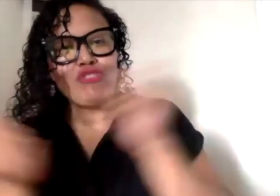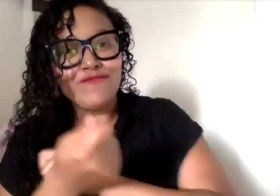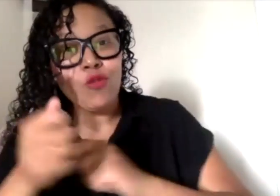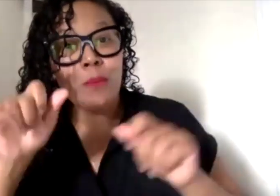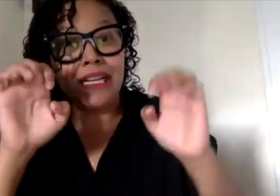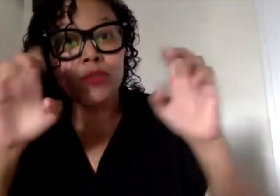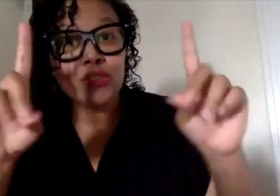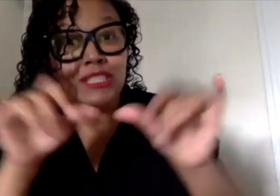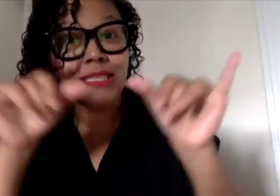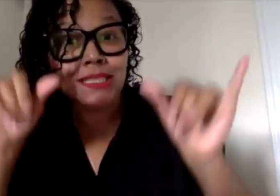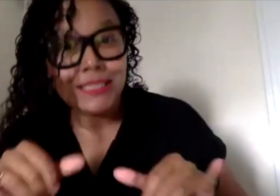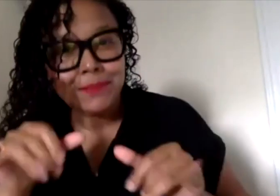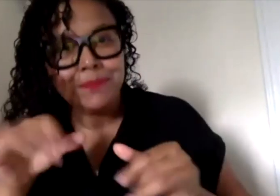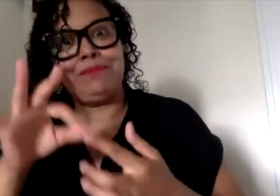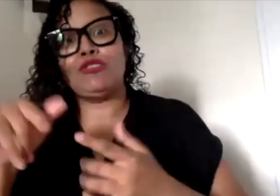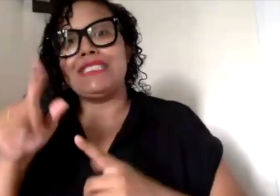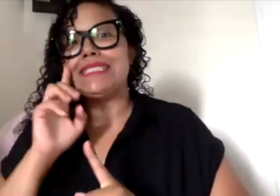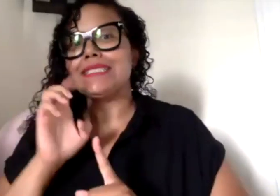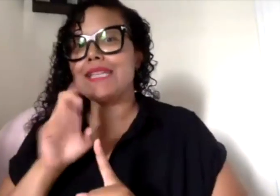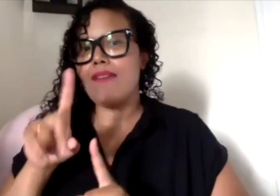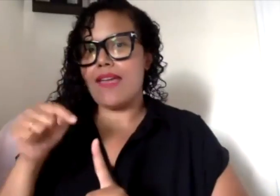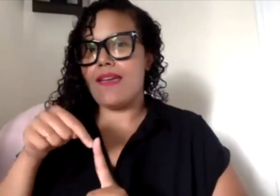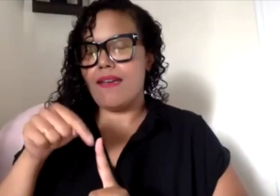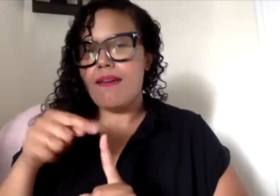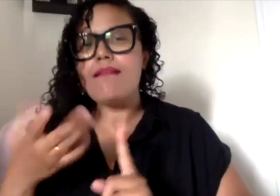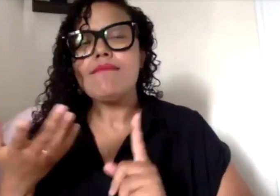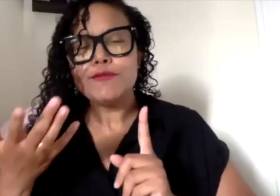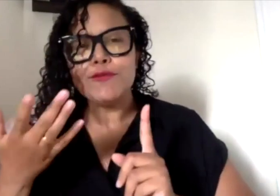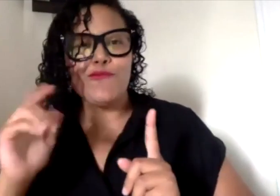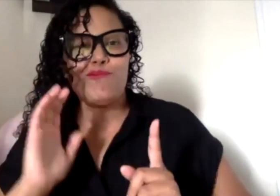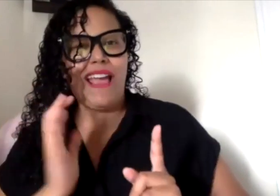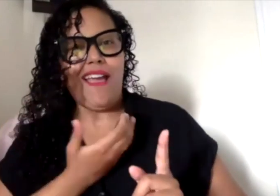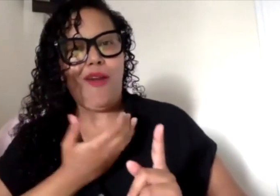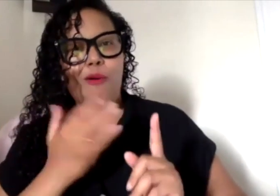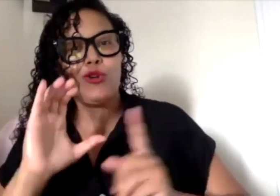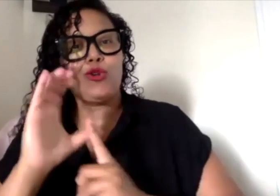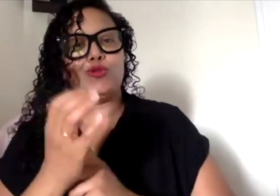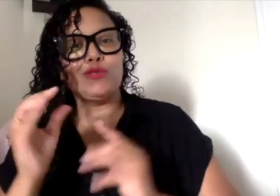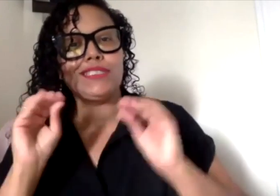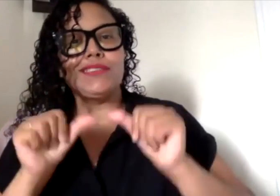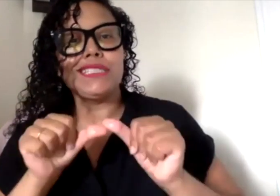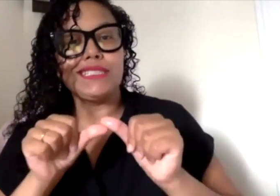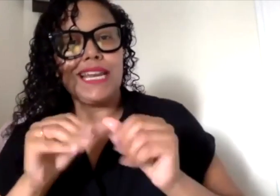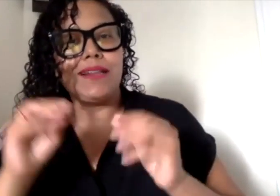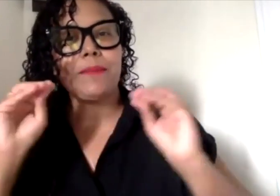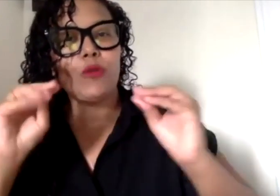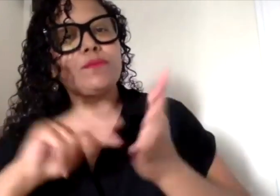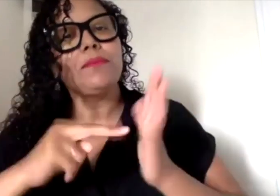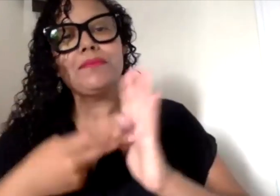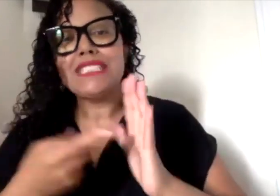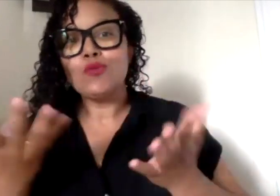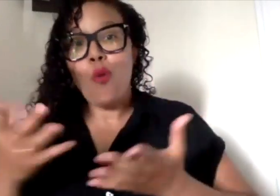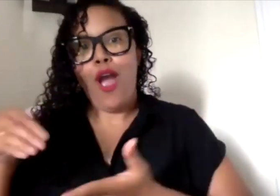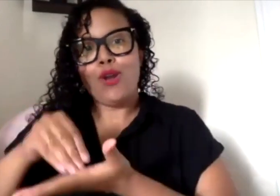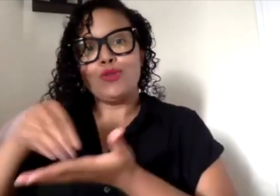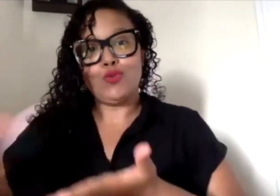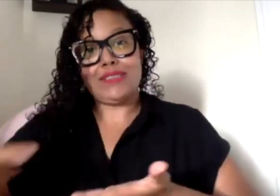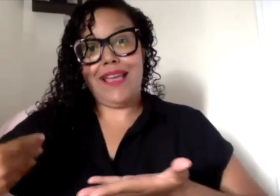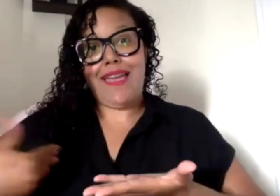we were thinking about how we could re-envision and redesign this for Black deaf students, making sure that